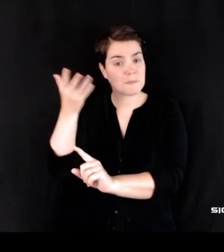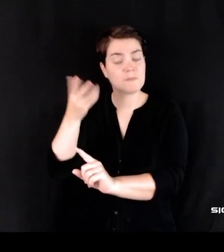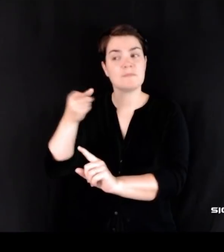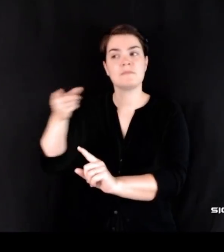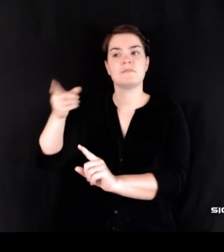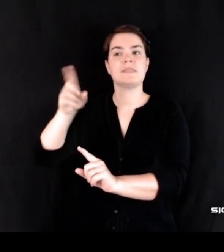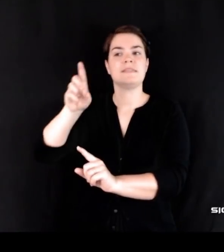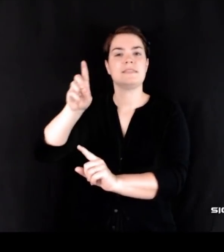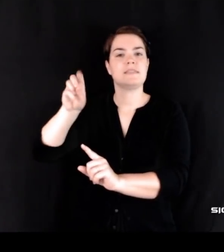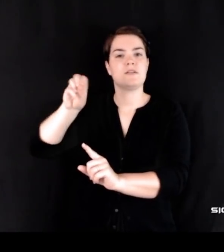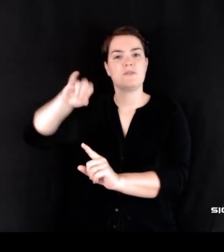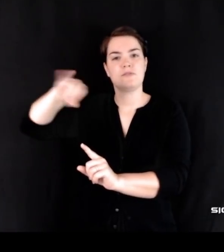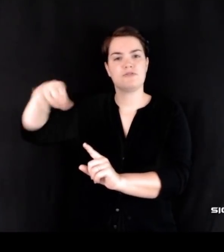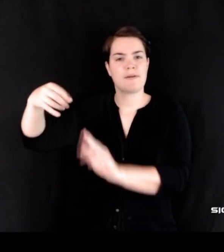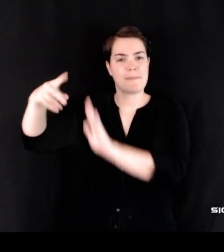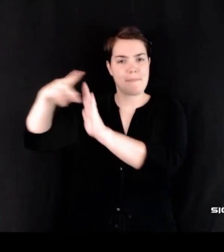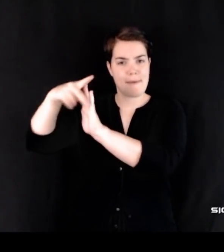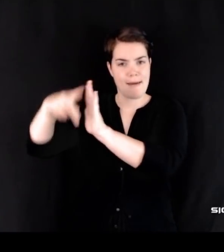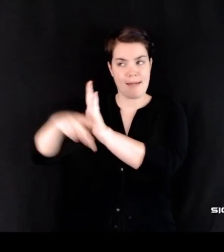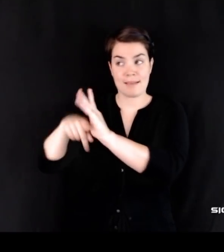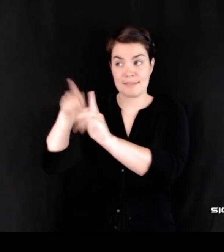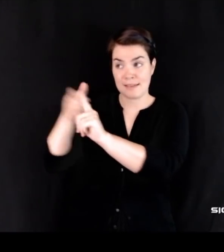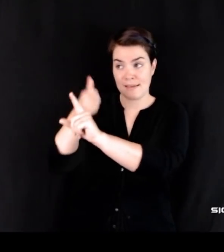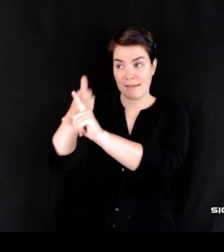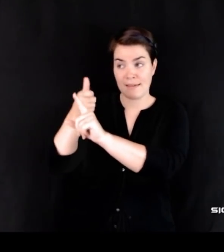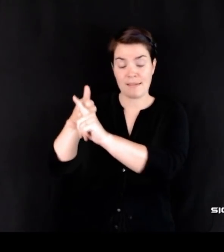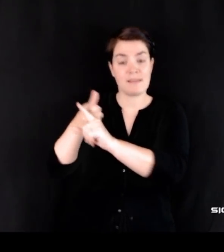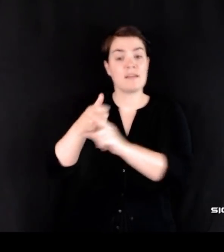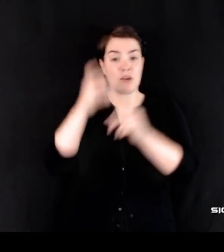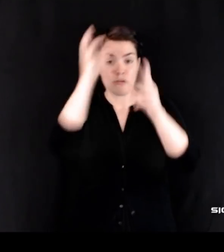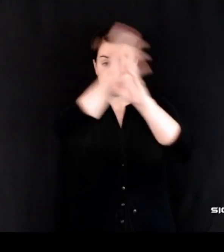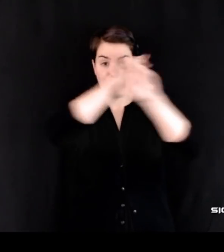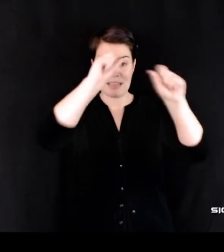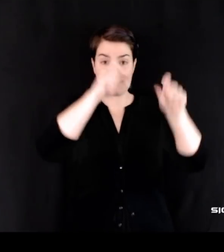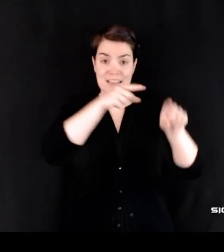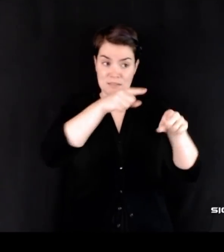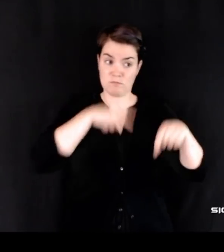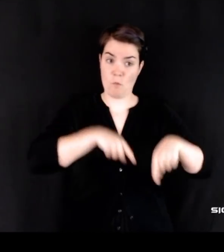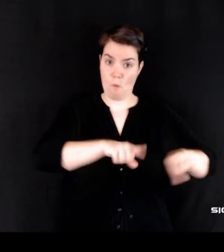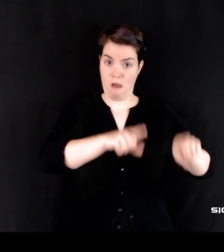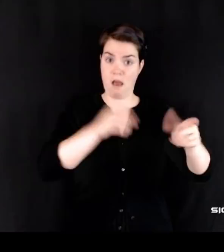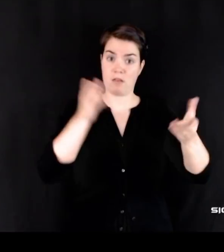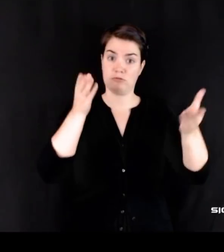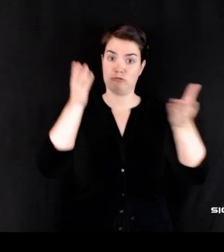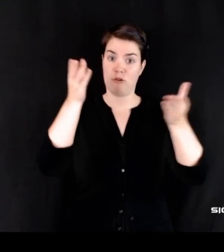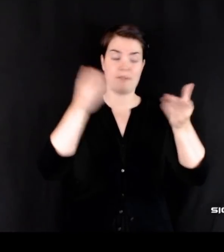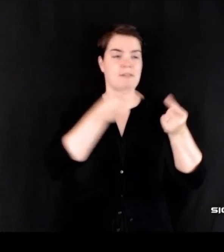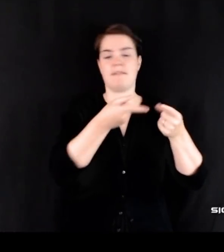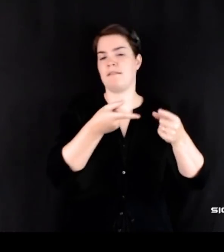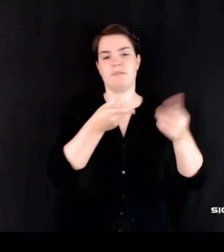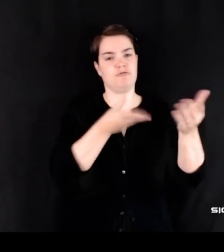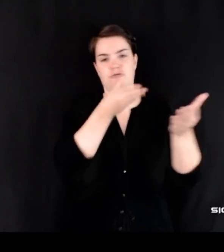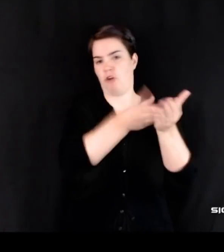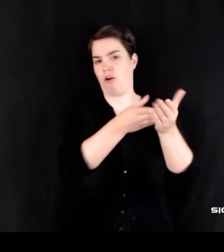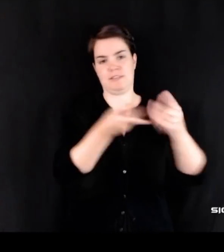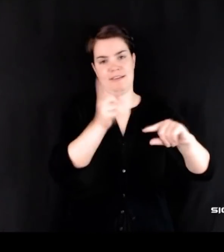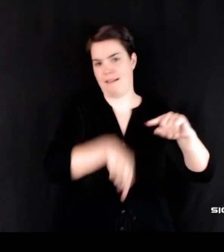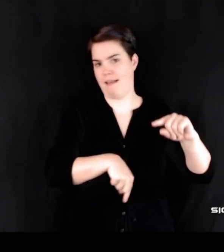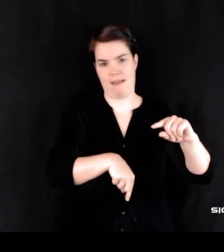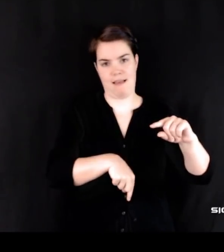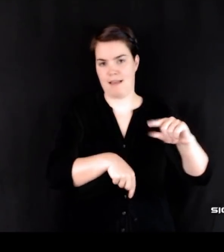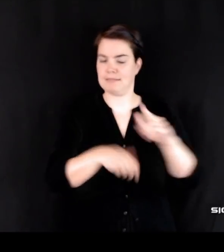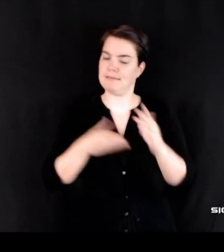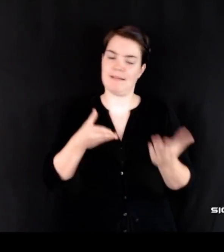policy, a president cannot be charged with a federal crime while he is in office. That is